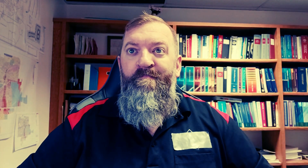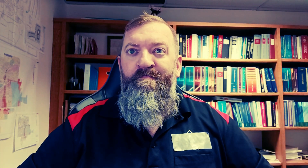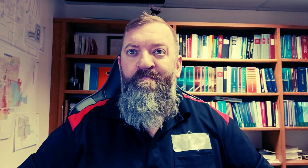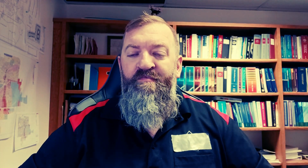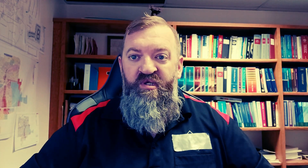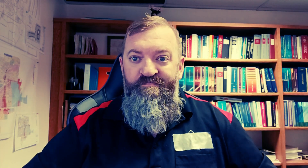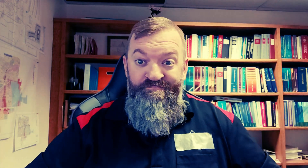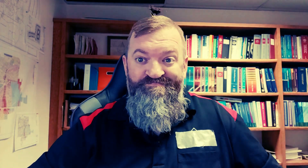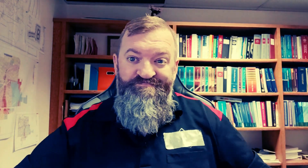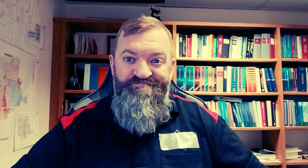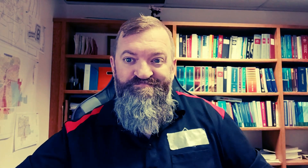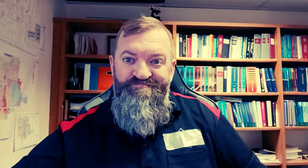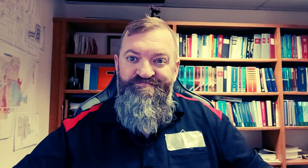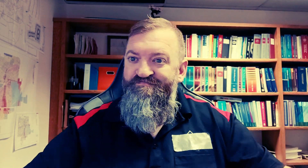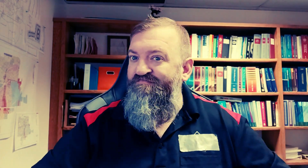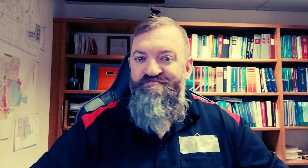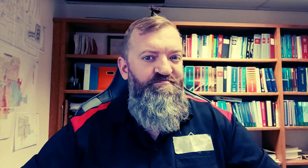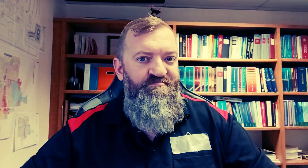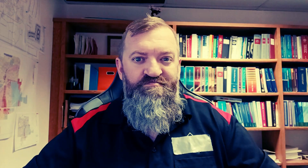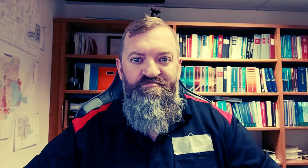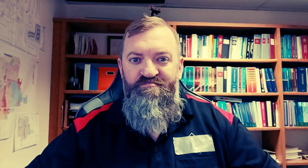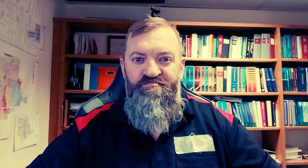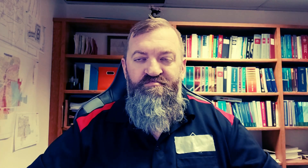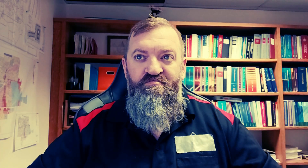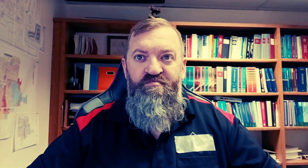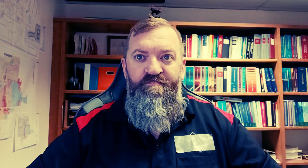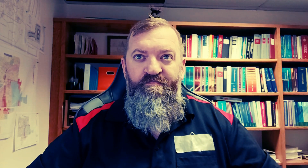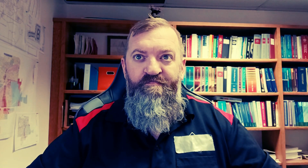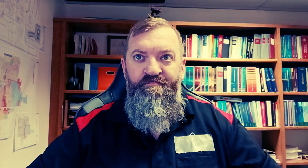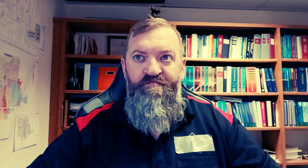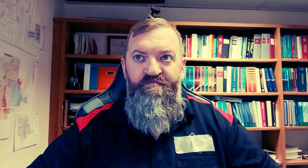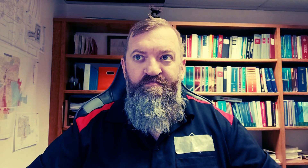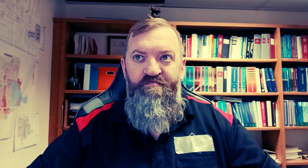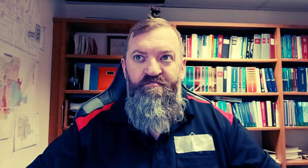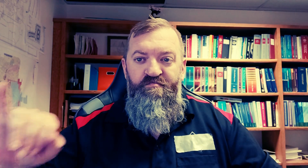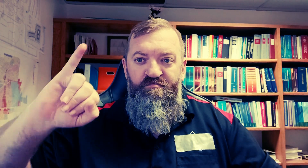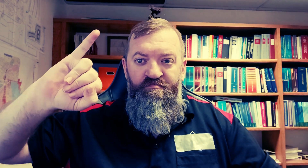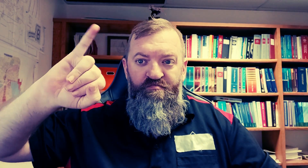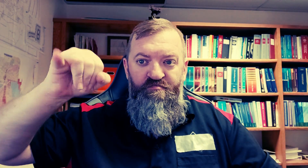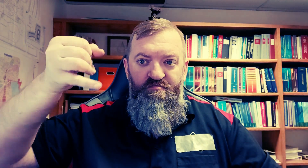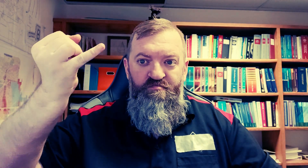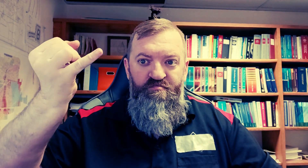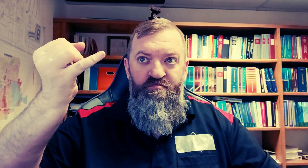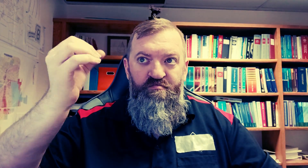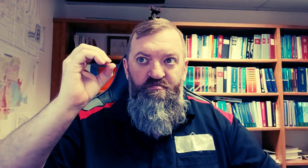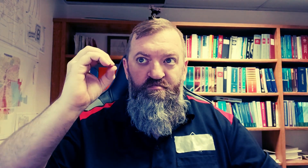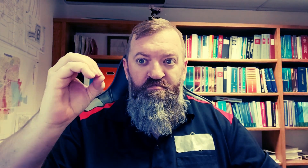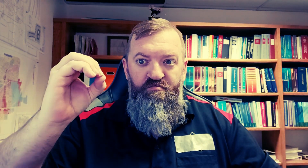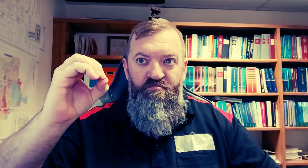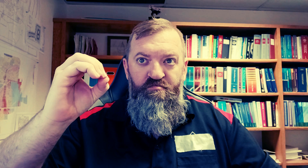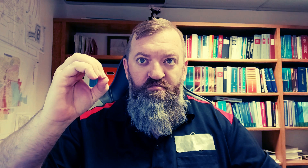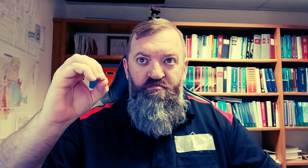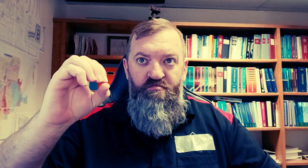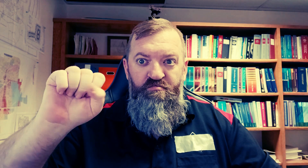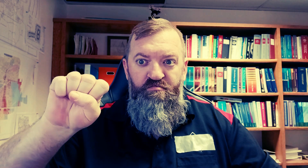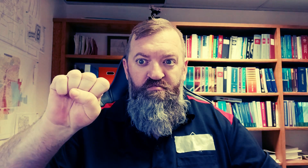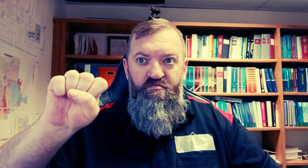This is, however, my first time with letter spelling. Previous to this, I was a little anxious